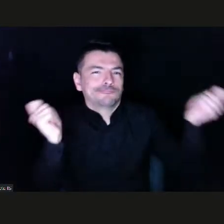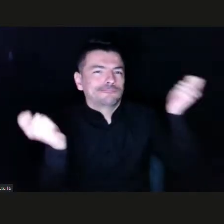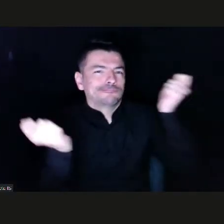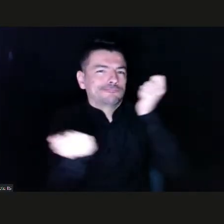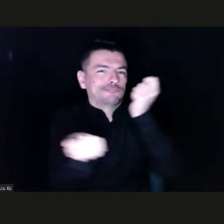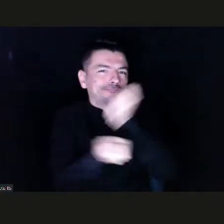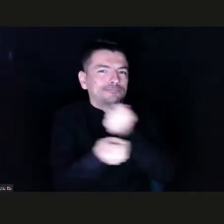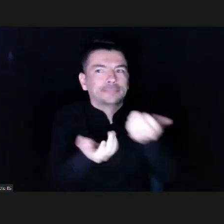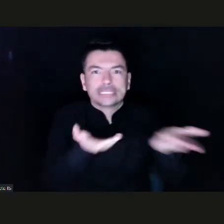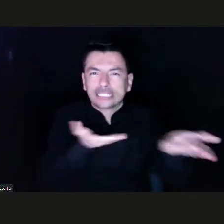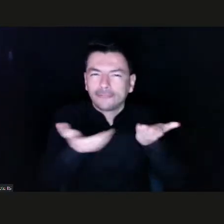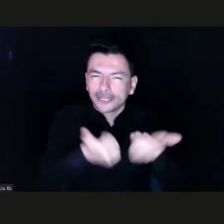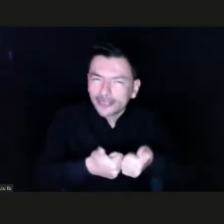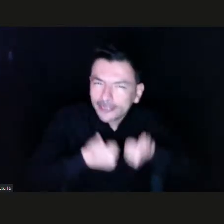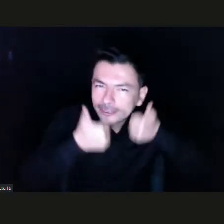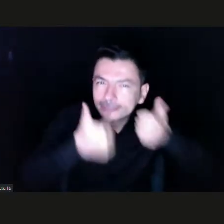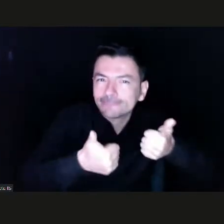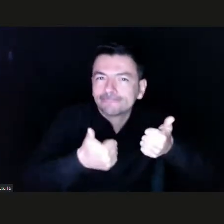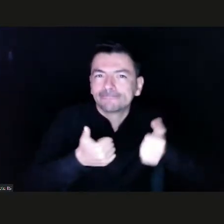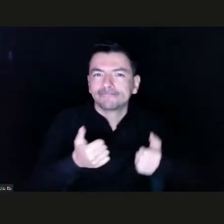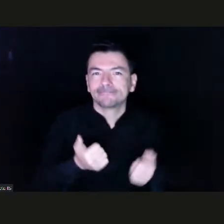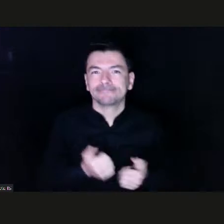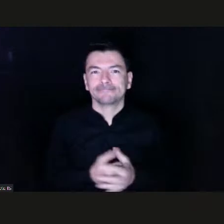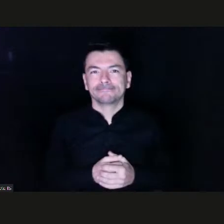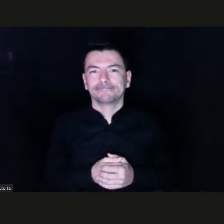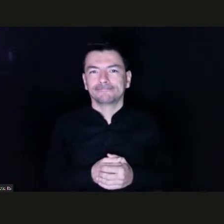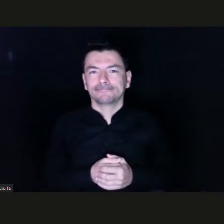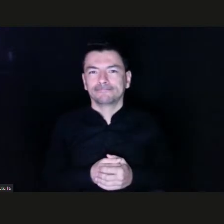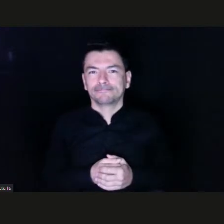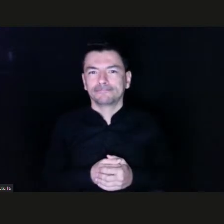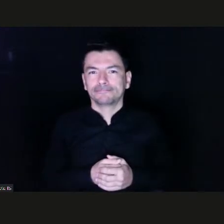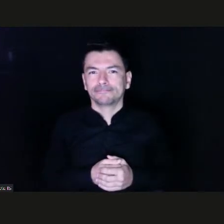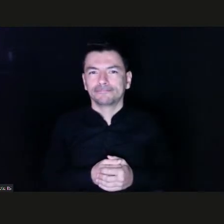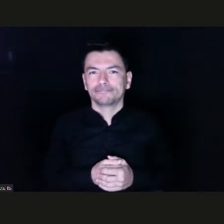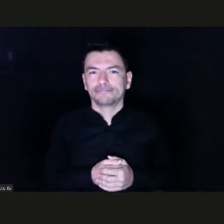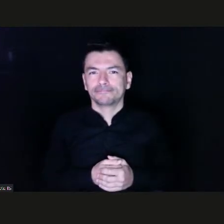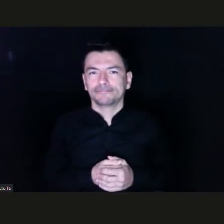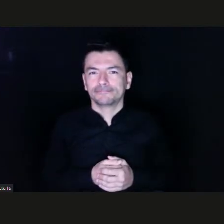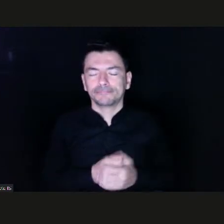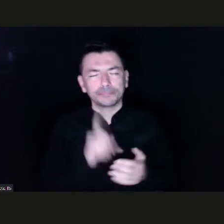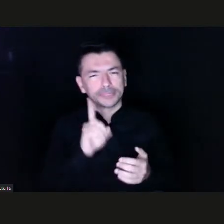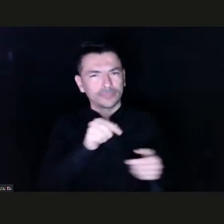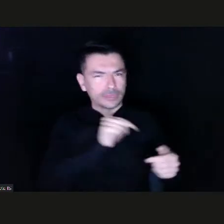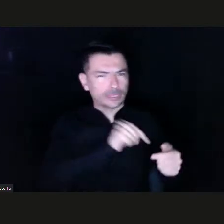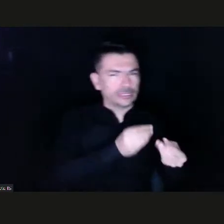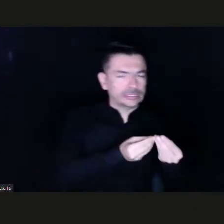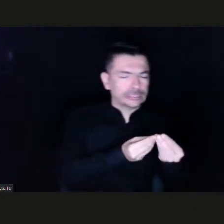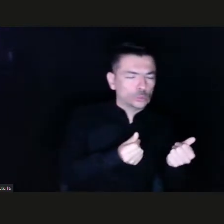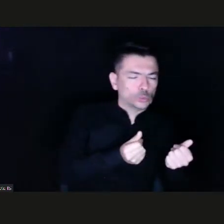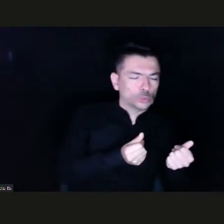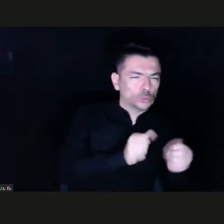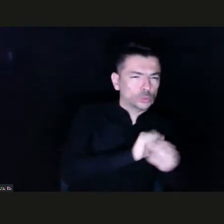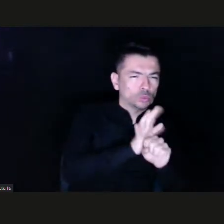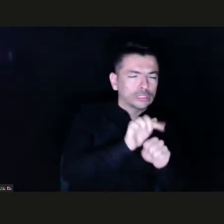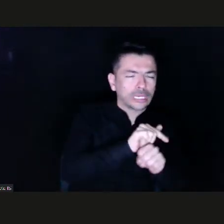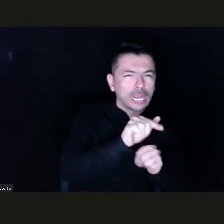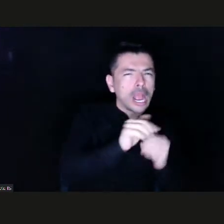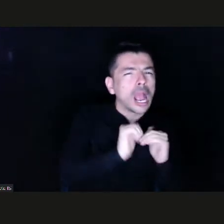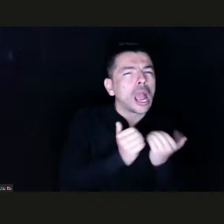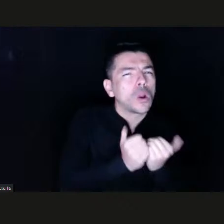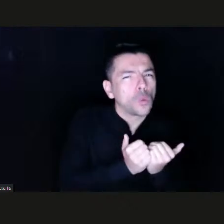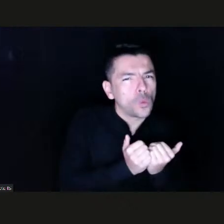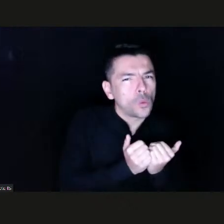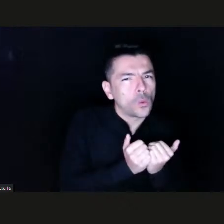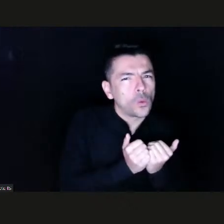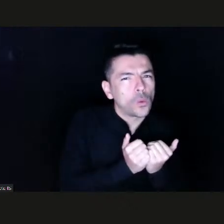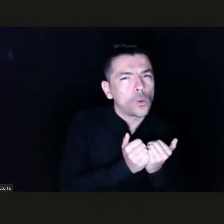start from the Secretary General of UNCTAD that we need to build back better together. And of course, to do that,